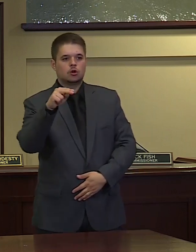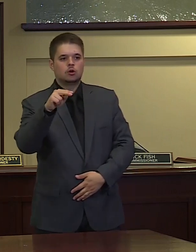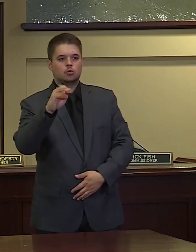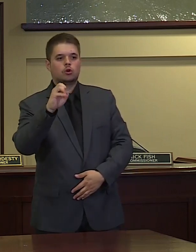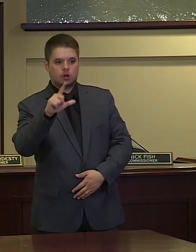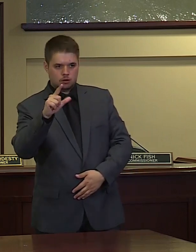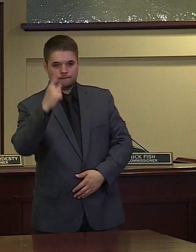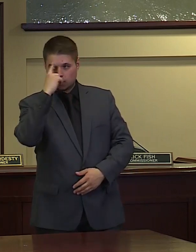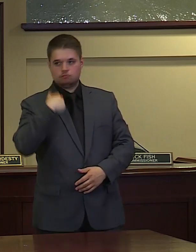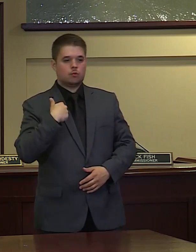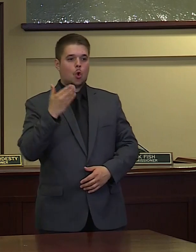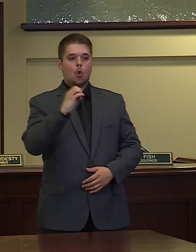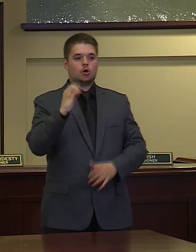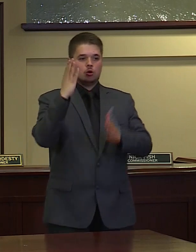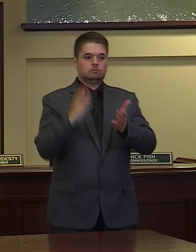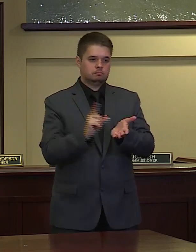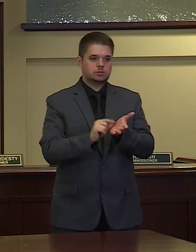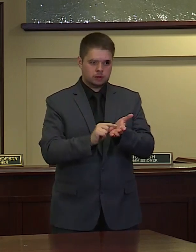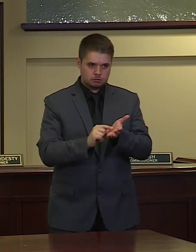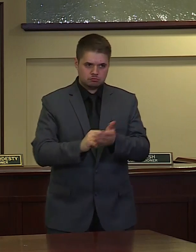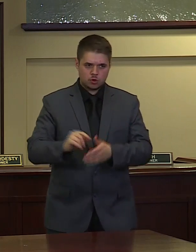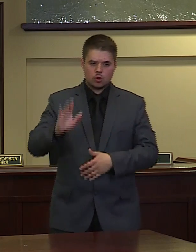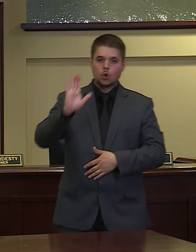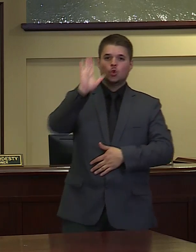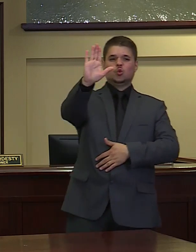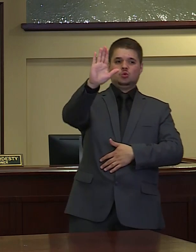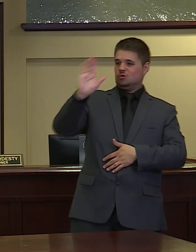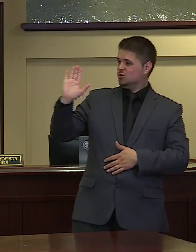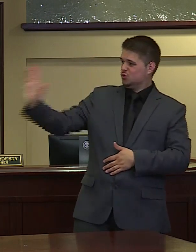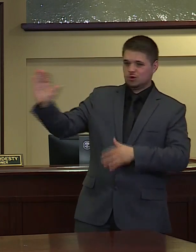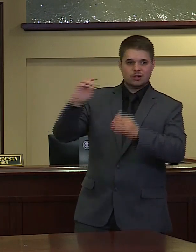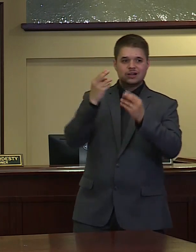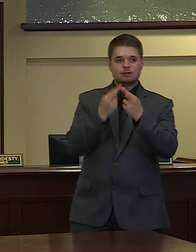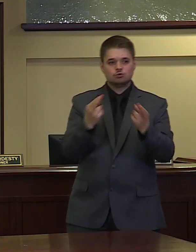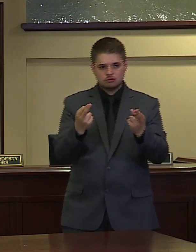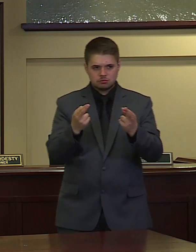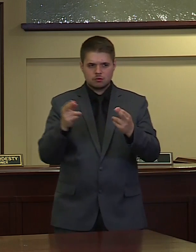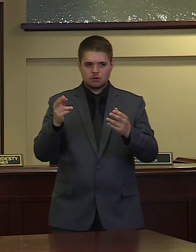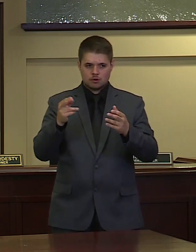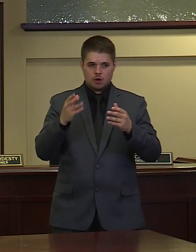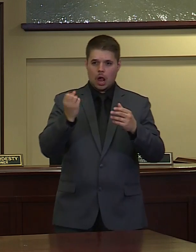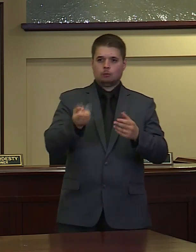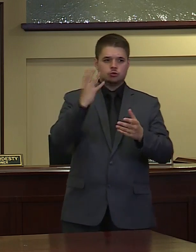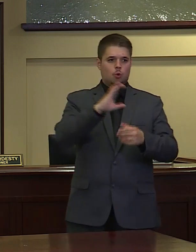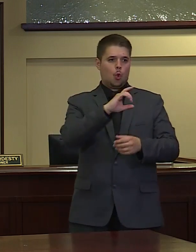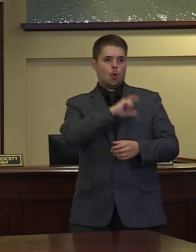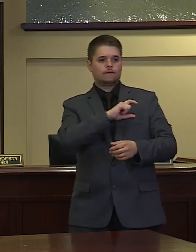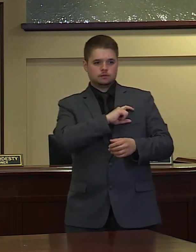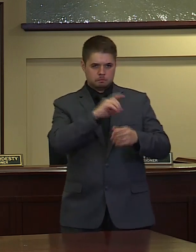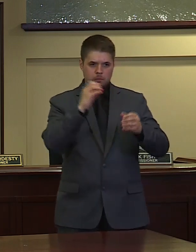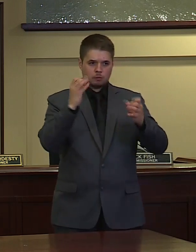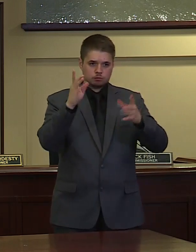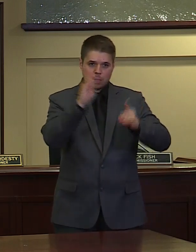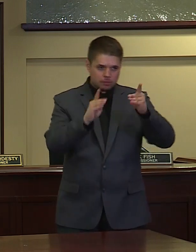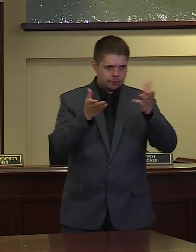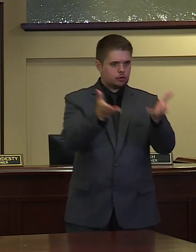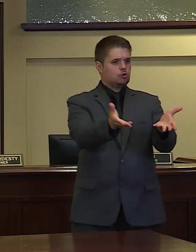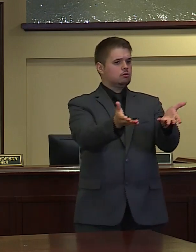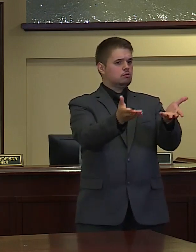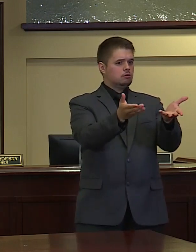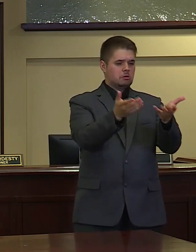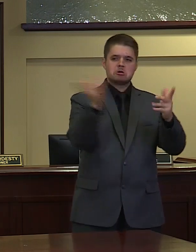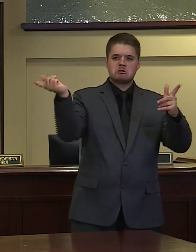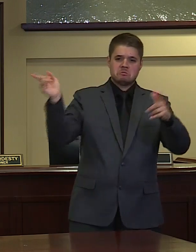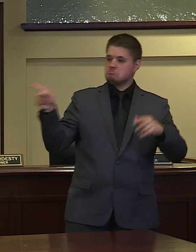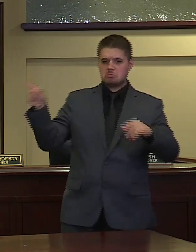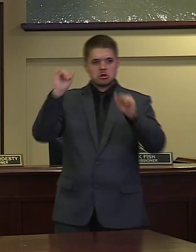about the resources that you've had on the streets both nights? How many officers and sort of what that looked like? Right.